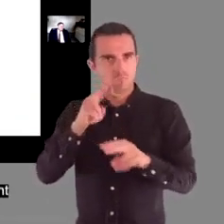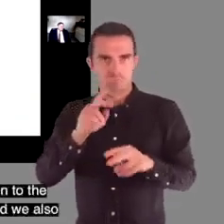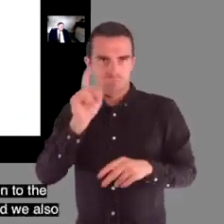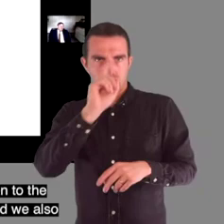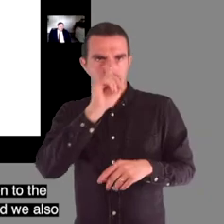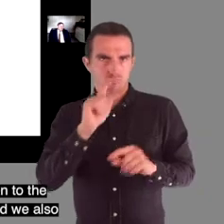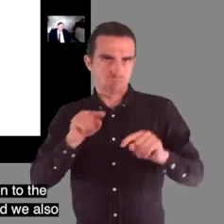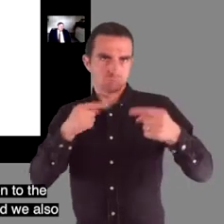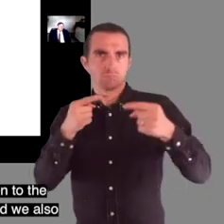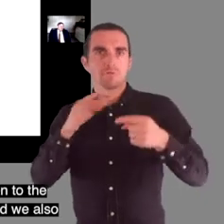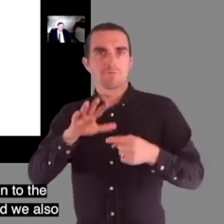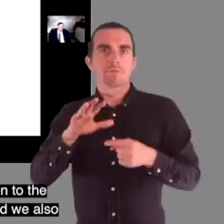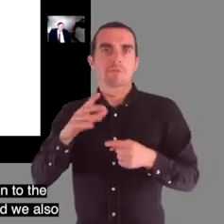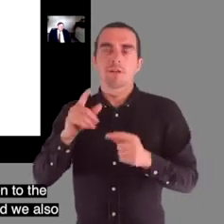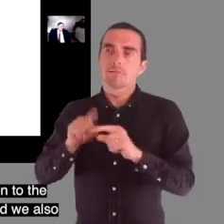then DPSA